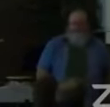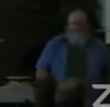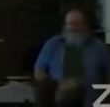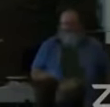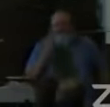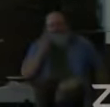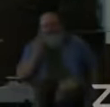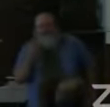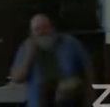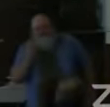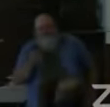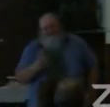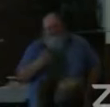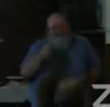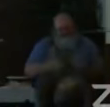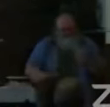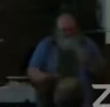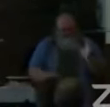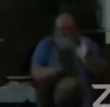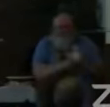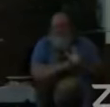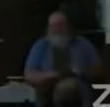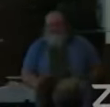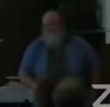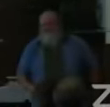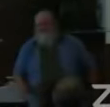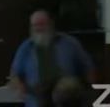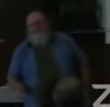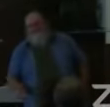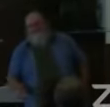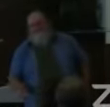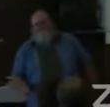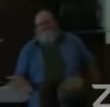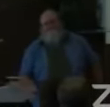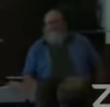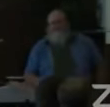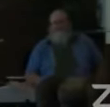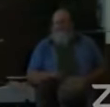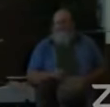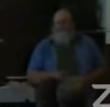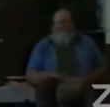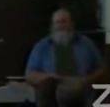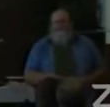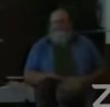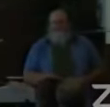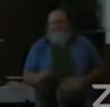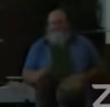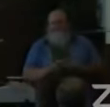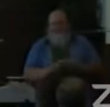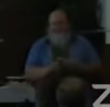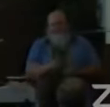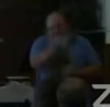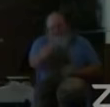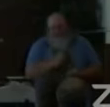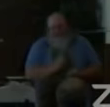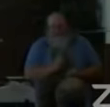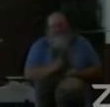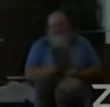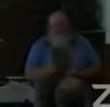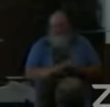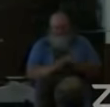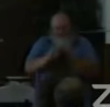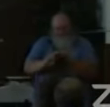experience unrest and frustration and et cetera, et cetera. But we have to partner with God. God offers us these things, but